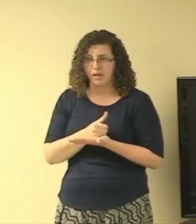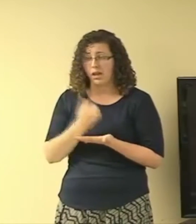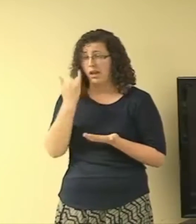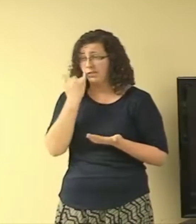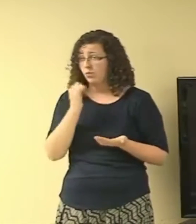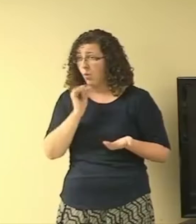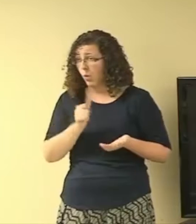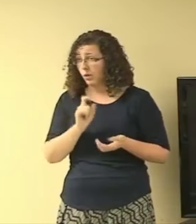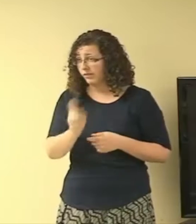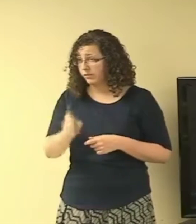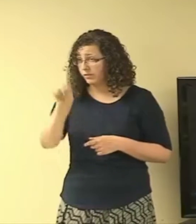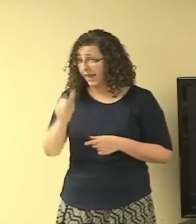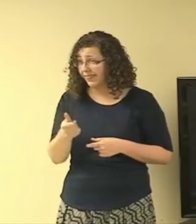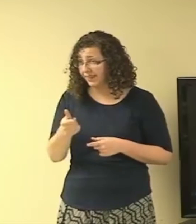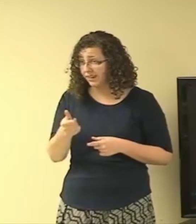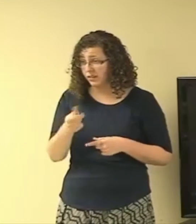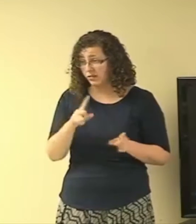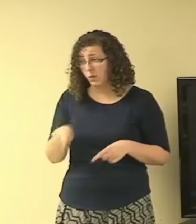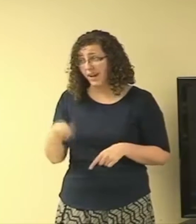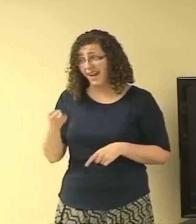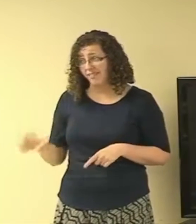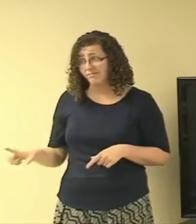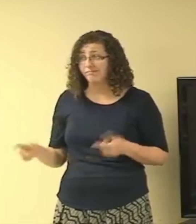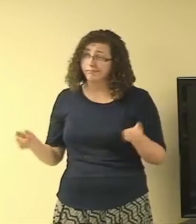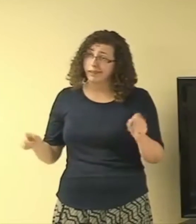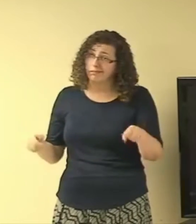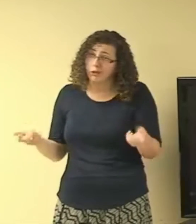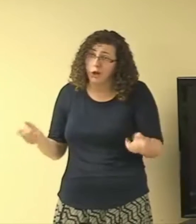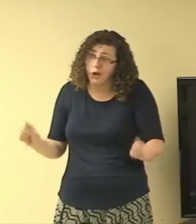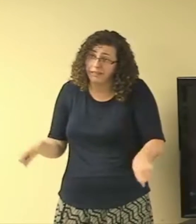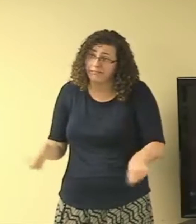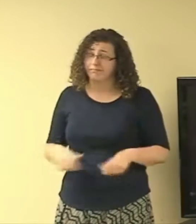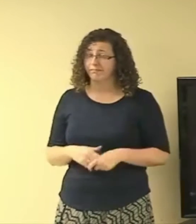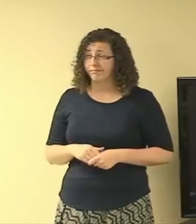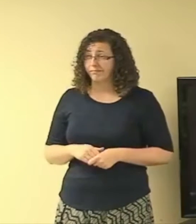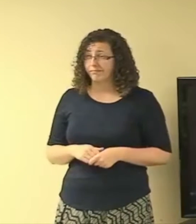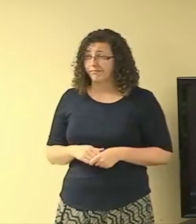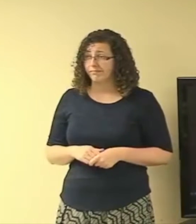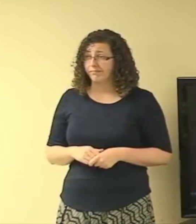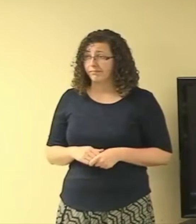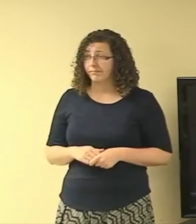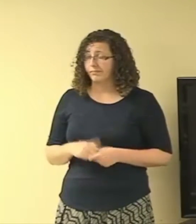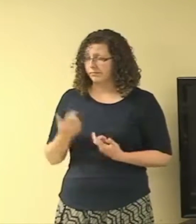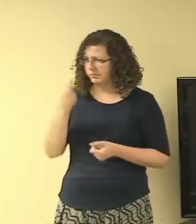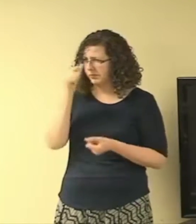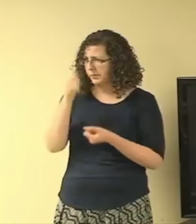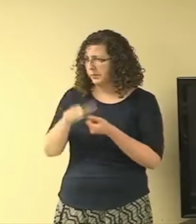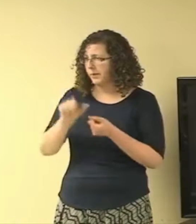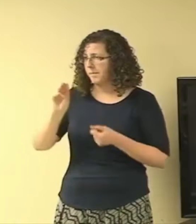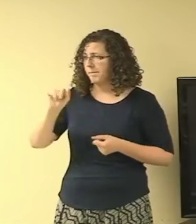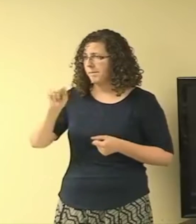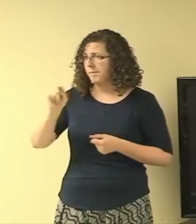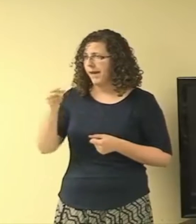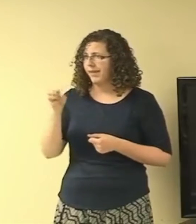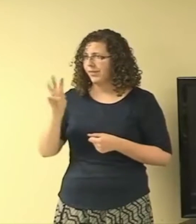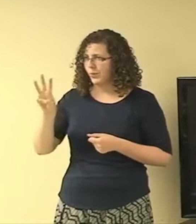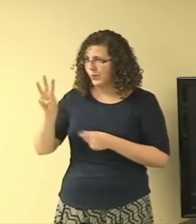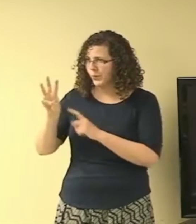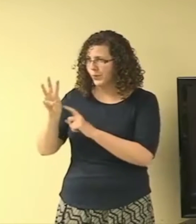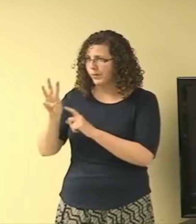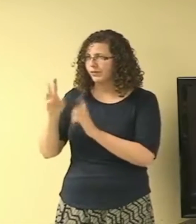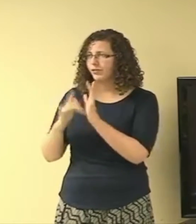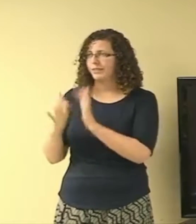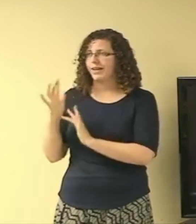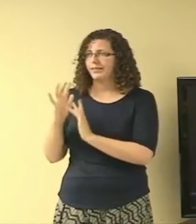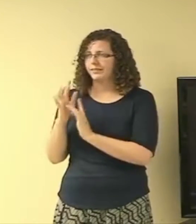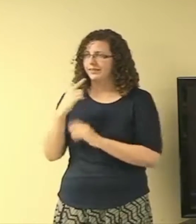No. And you can go to hell if you do. You can. There's a guy in Matthew. He does. Jesus said that one's going to hell. Because he talked